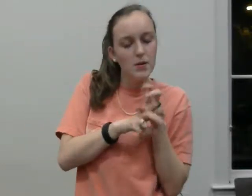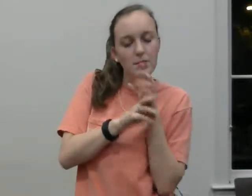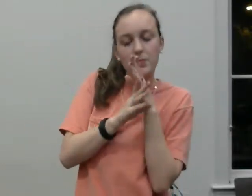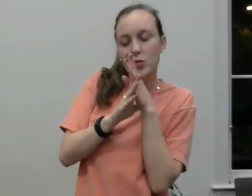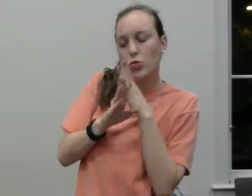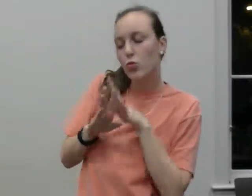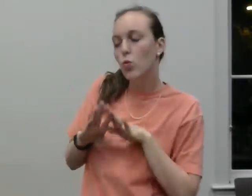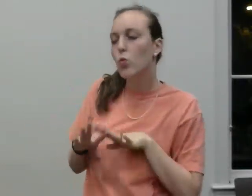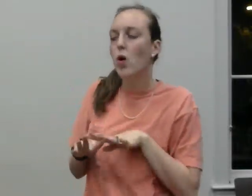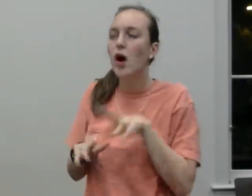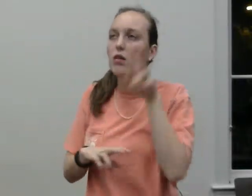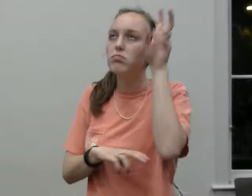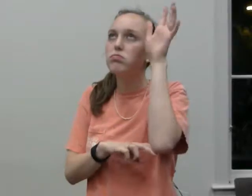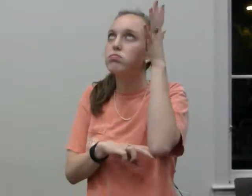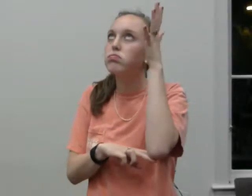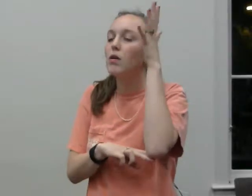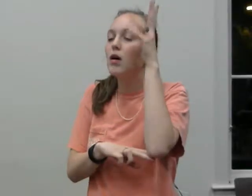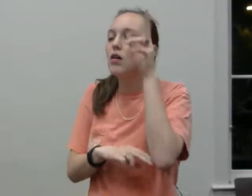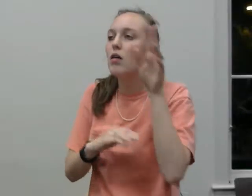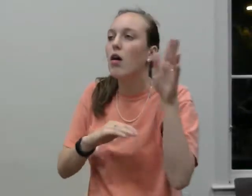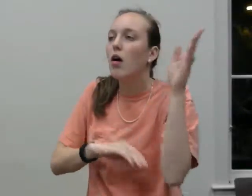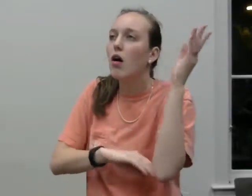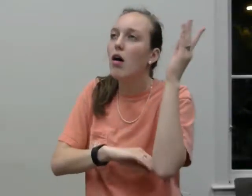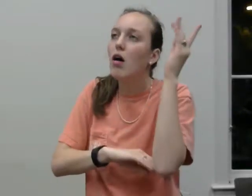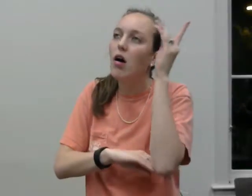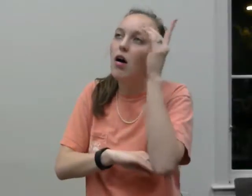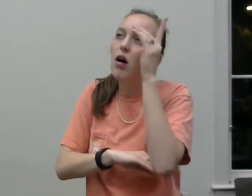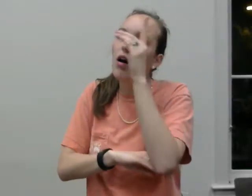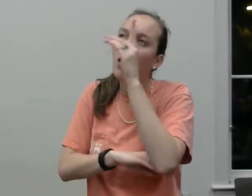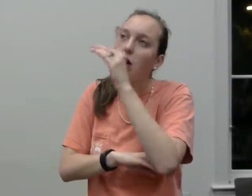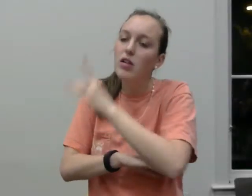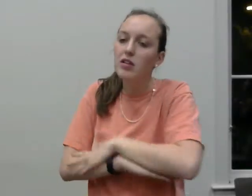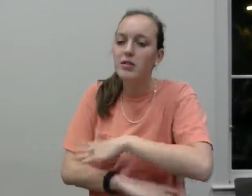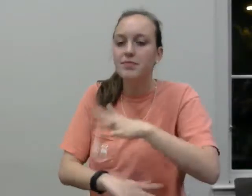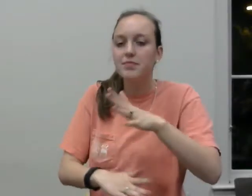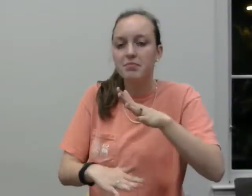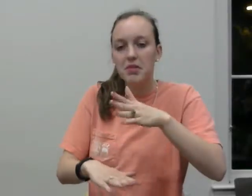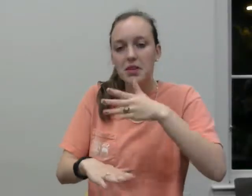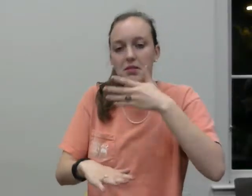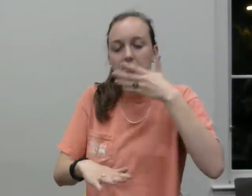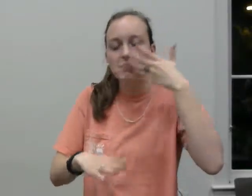shade all day and smell the flowers.